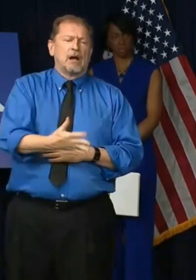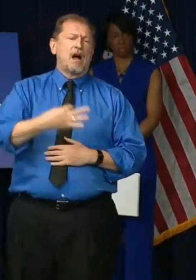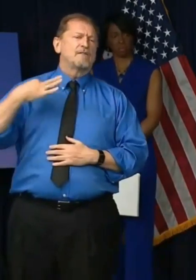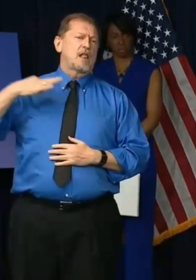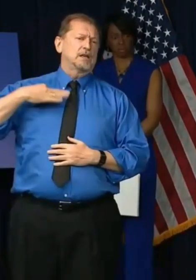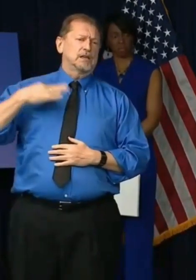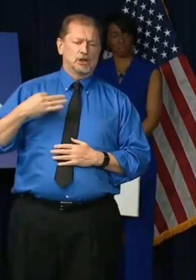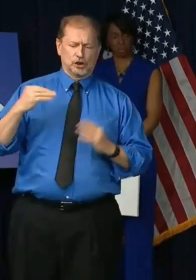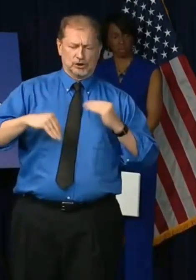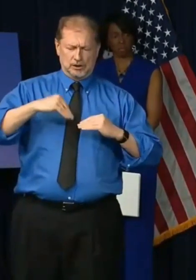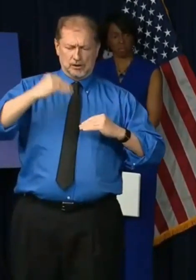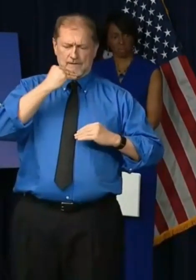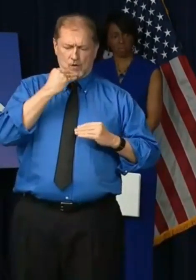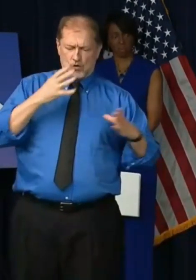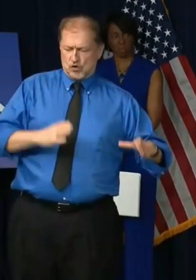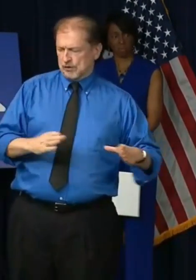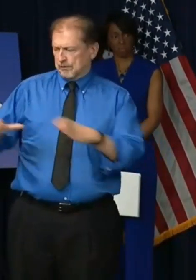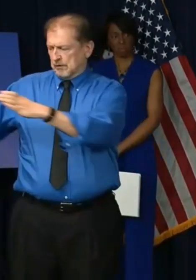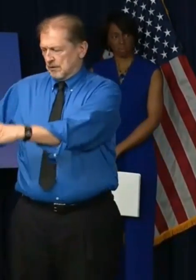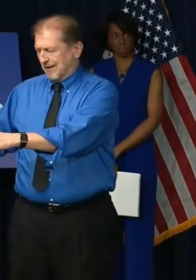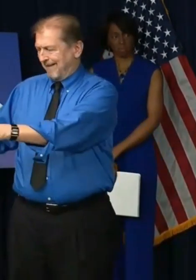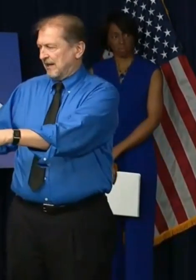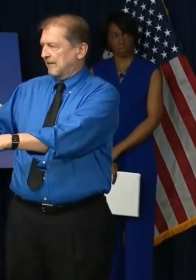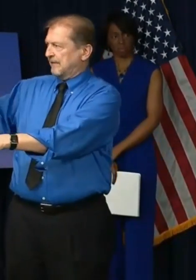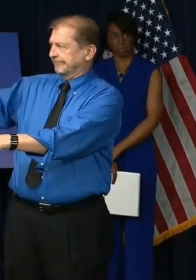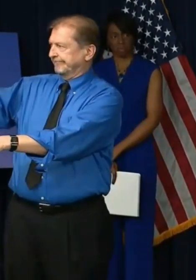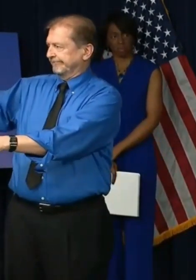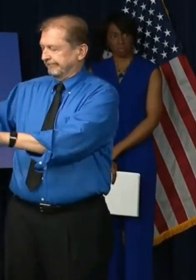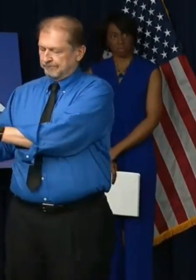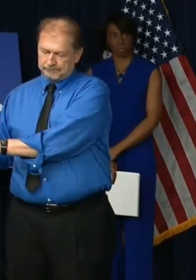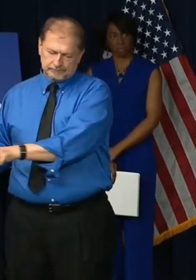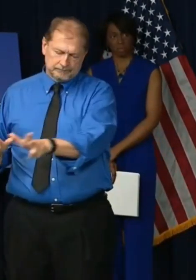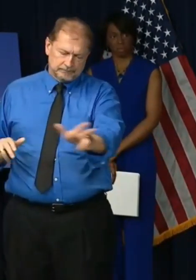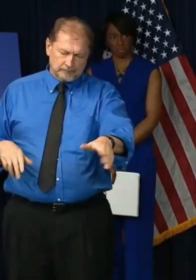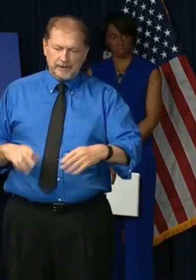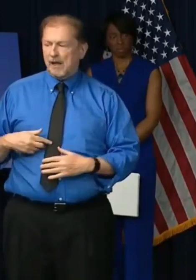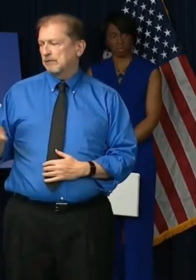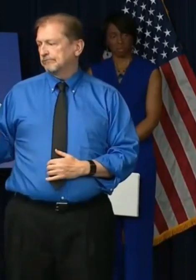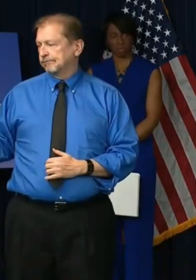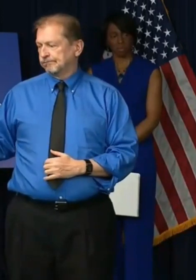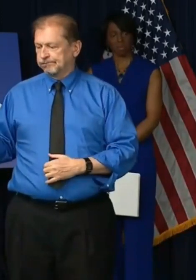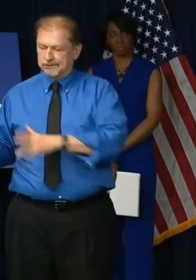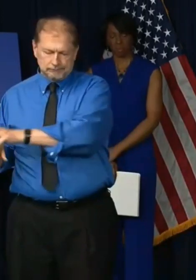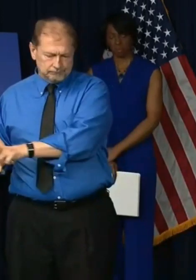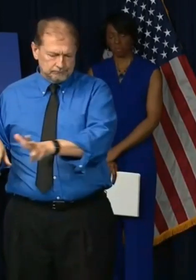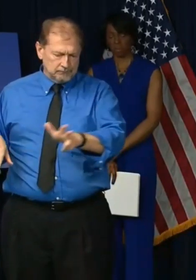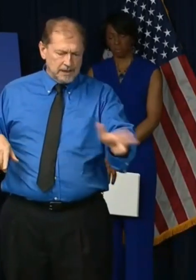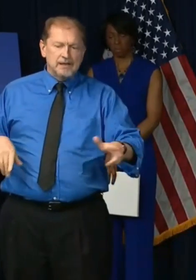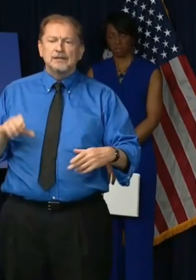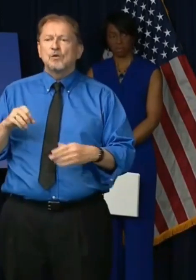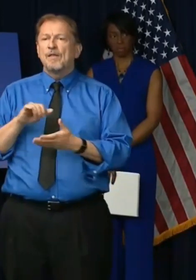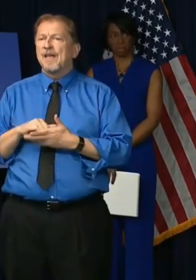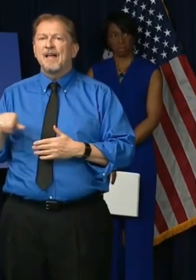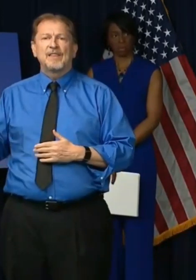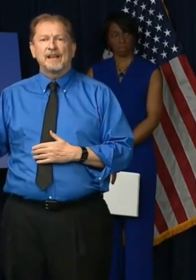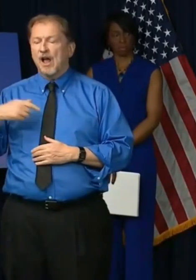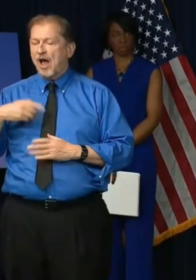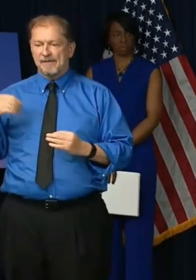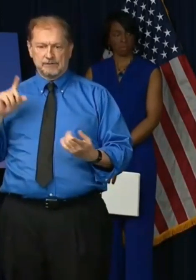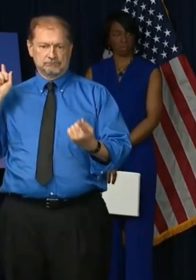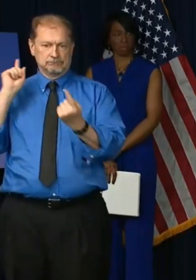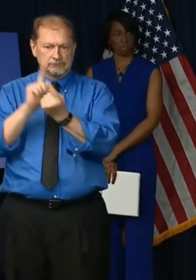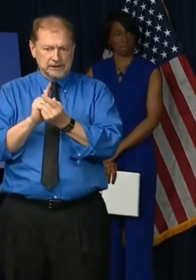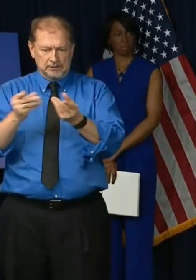putting them in their at the front door and ringing the bell and leaving so that they don't have any contact or